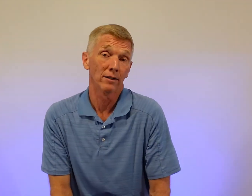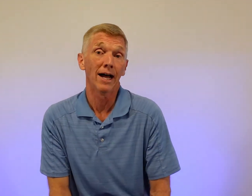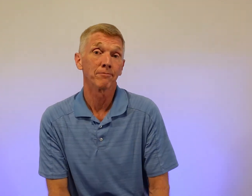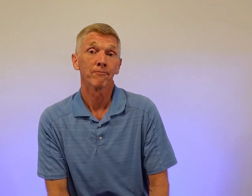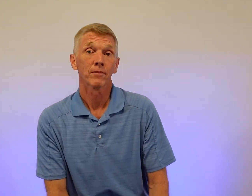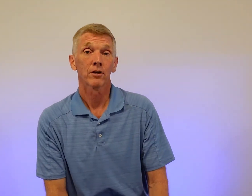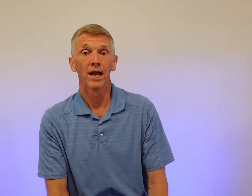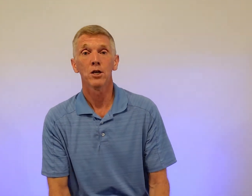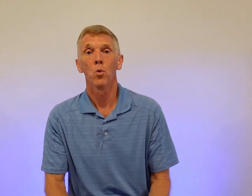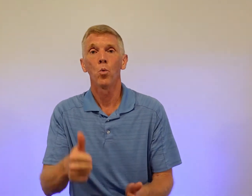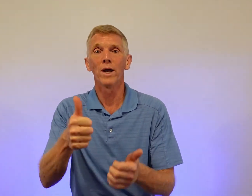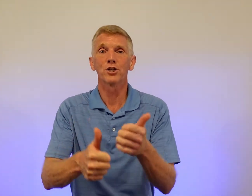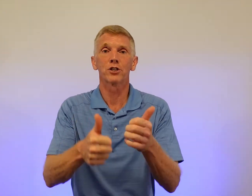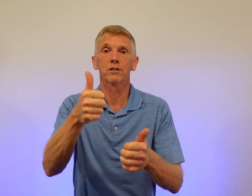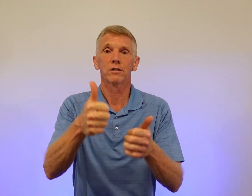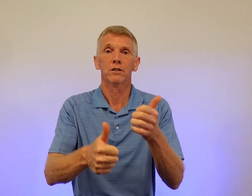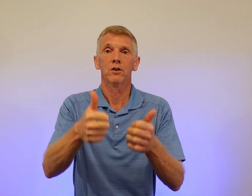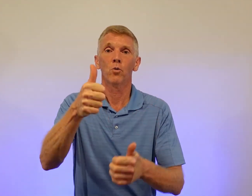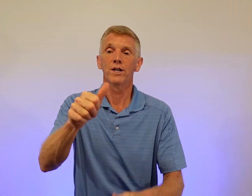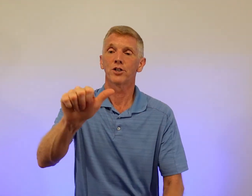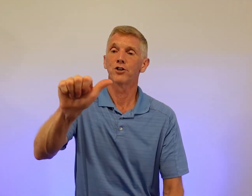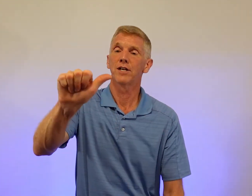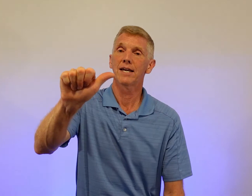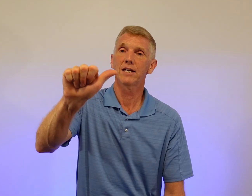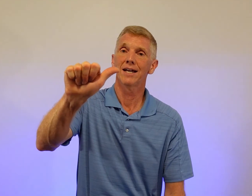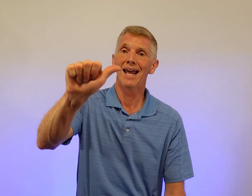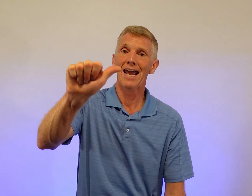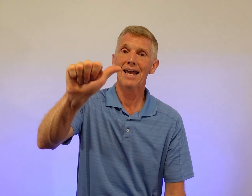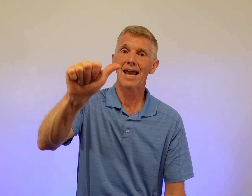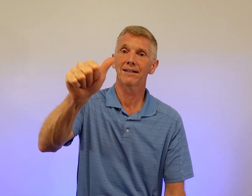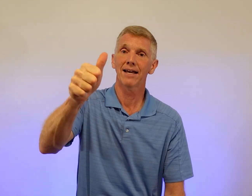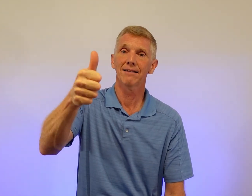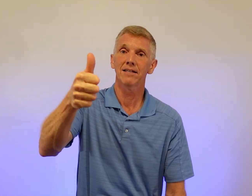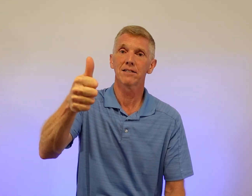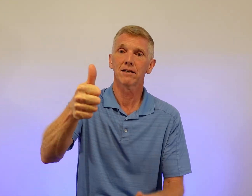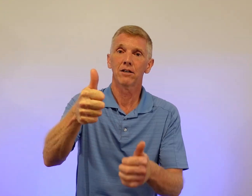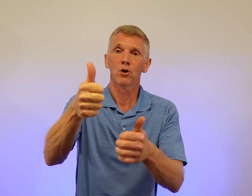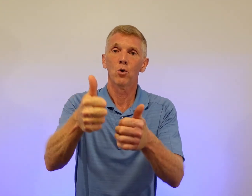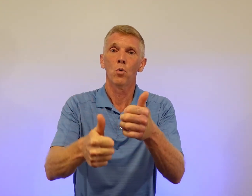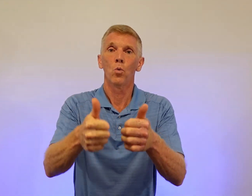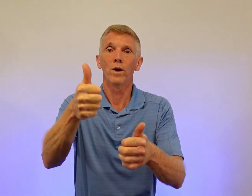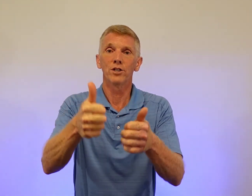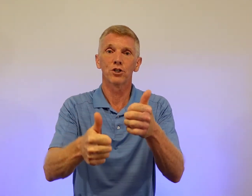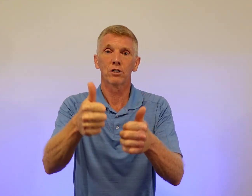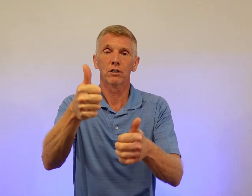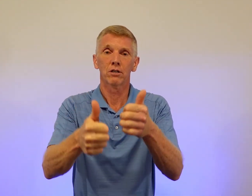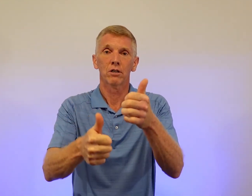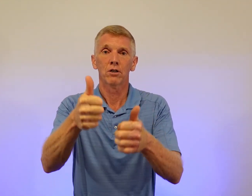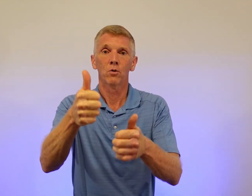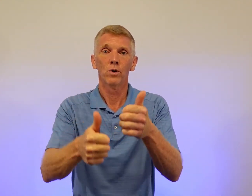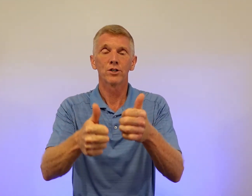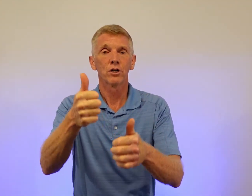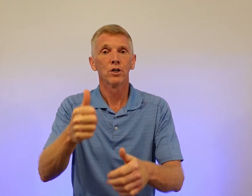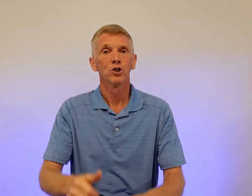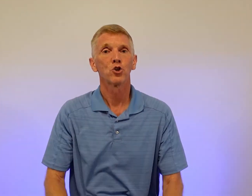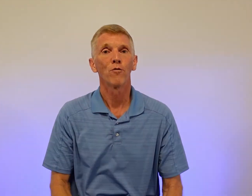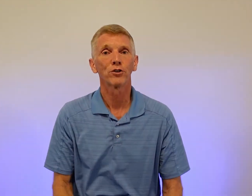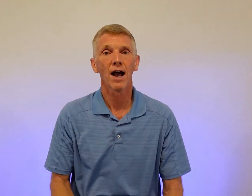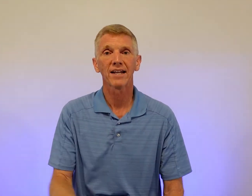lot, okay? Which you're taking an A hand like this, which. So if you're talking